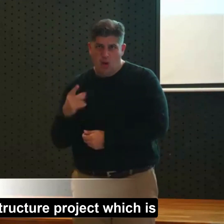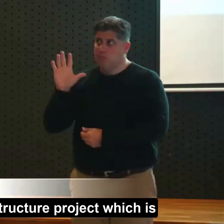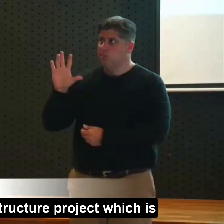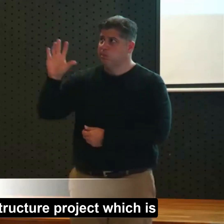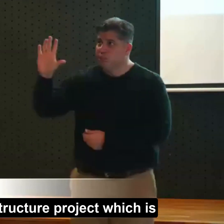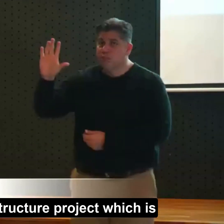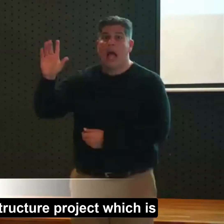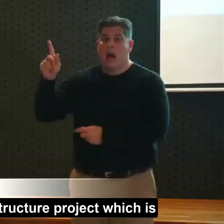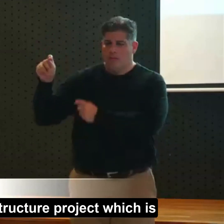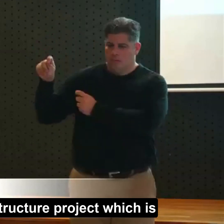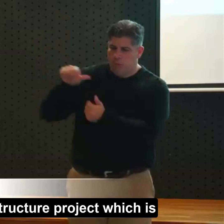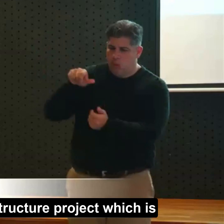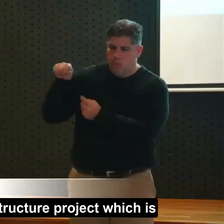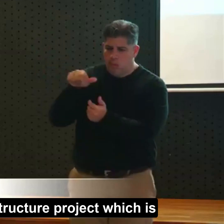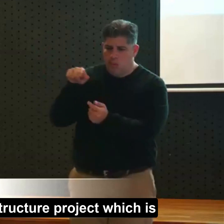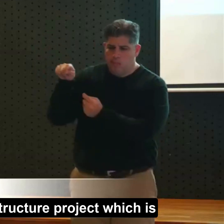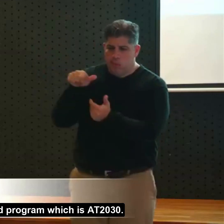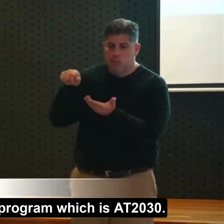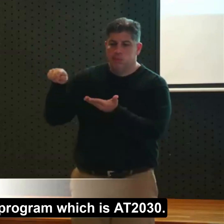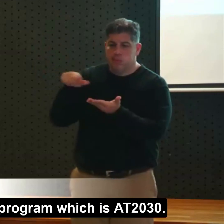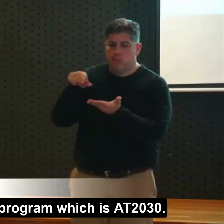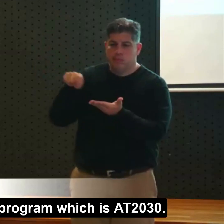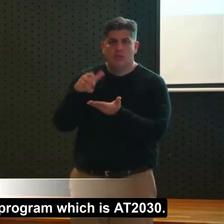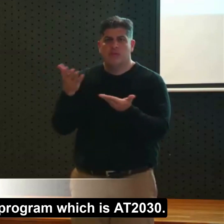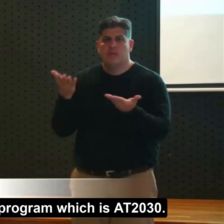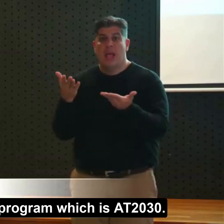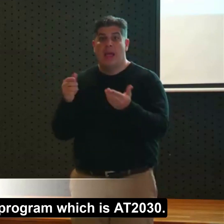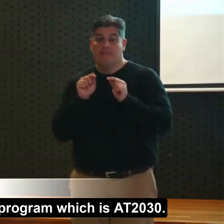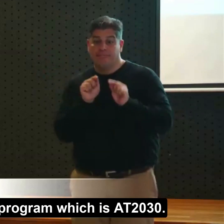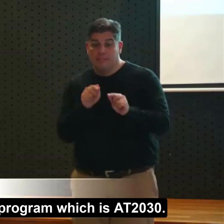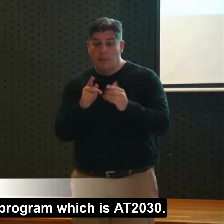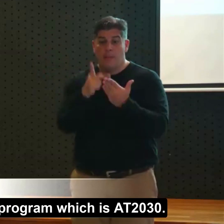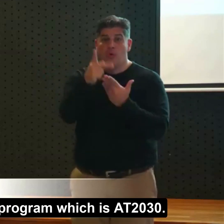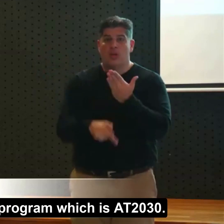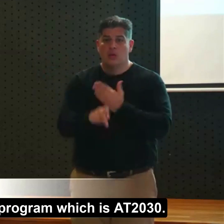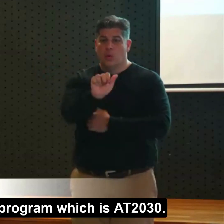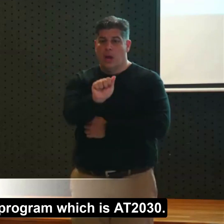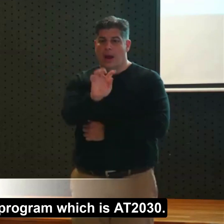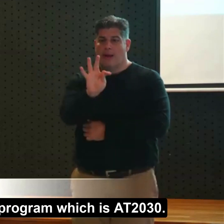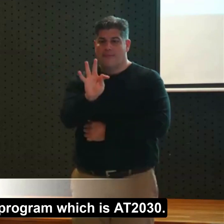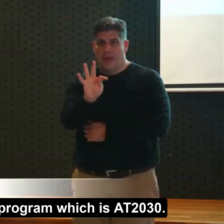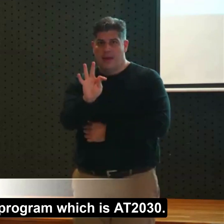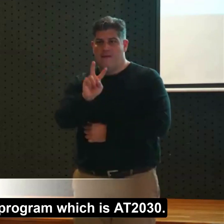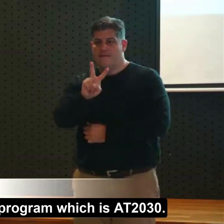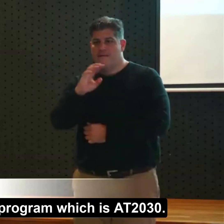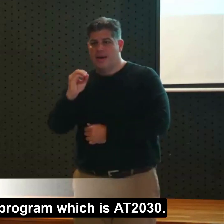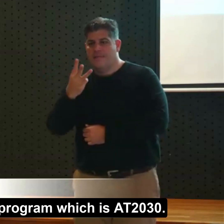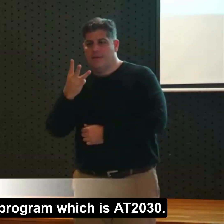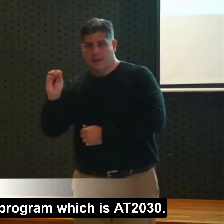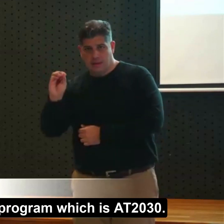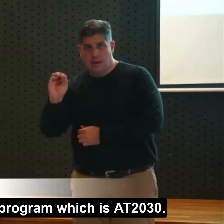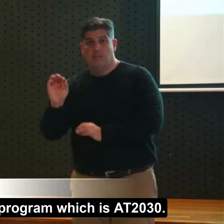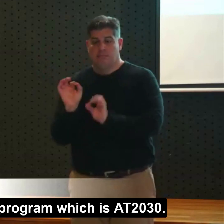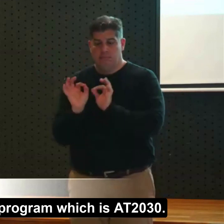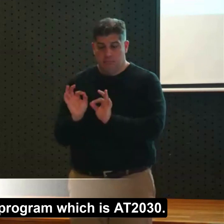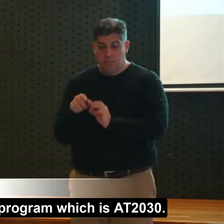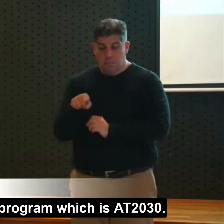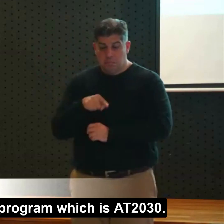inclusive infrastructure project, which is part of the broad program, which is